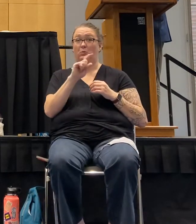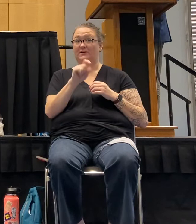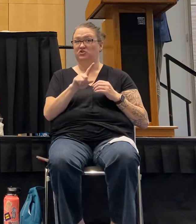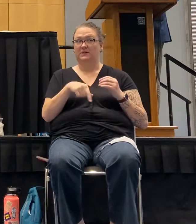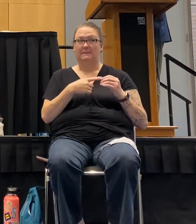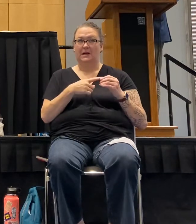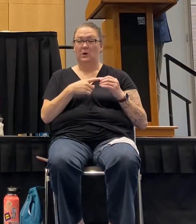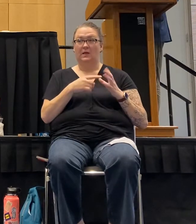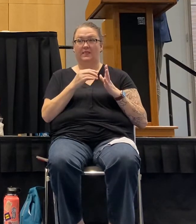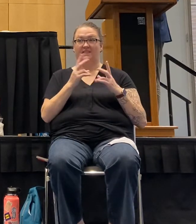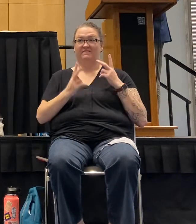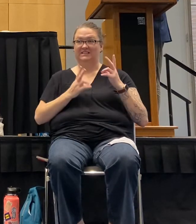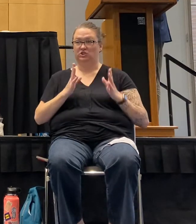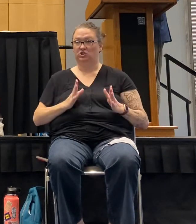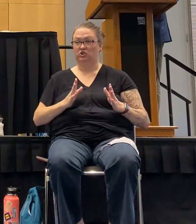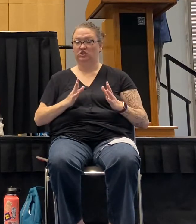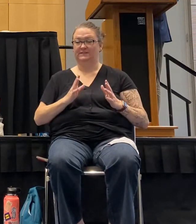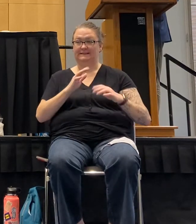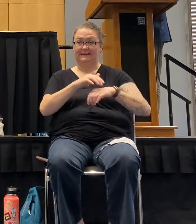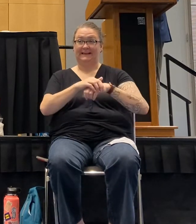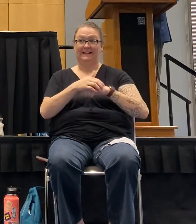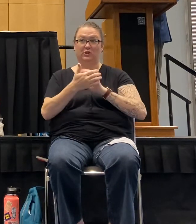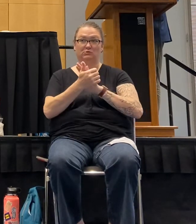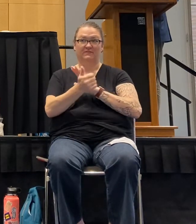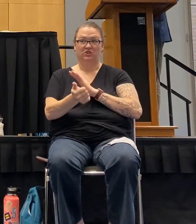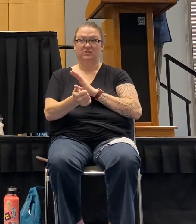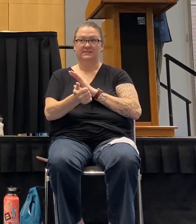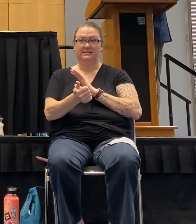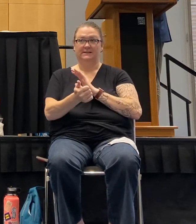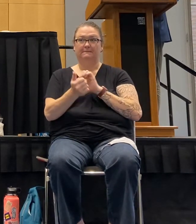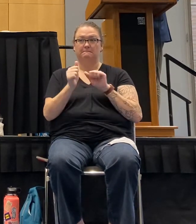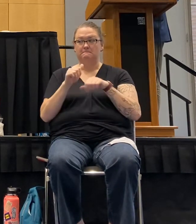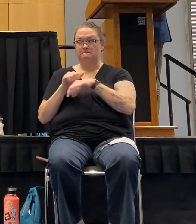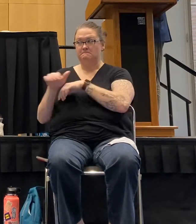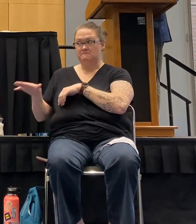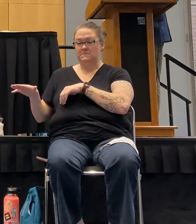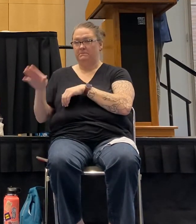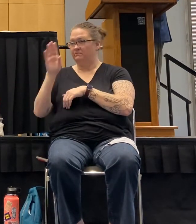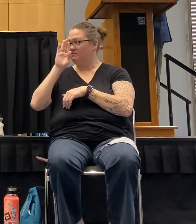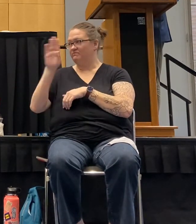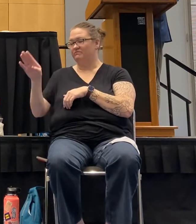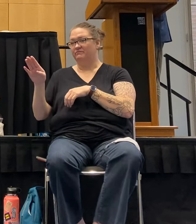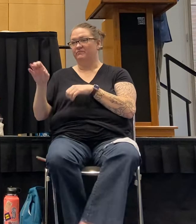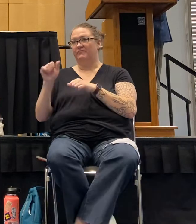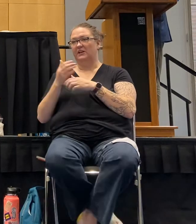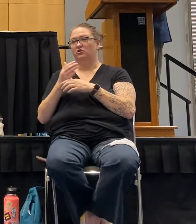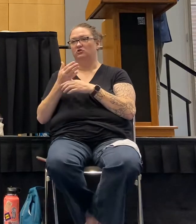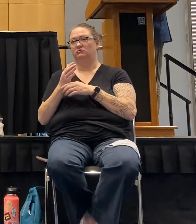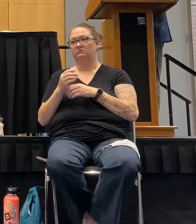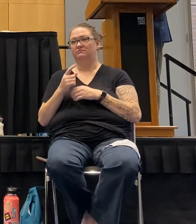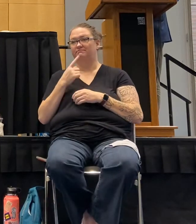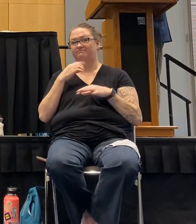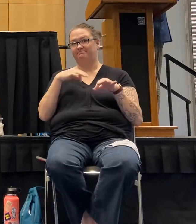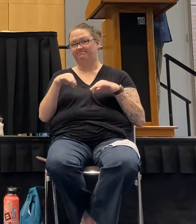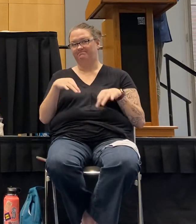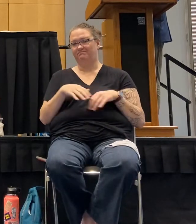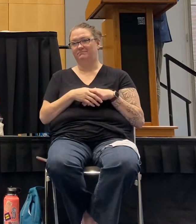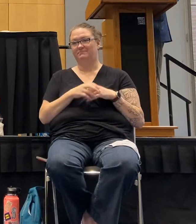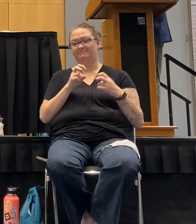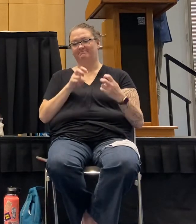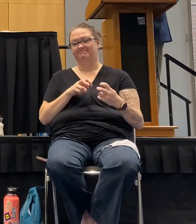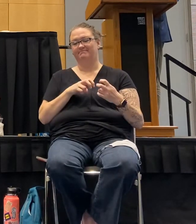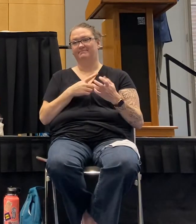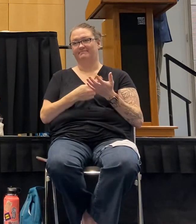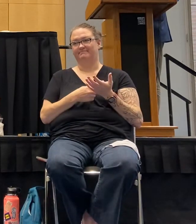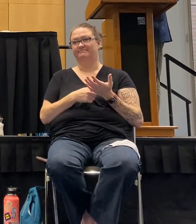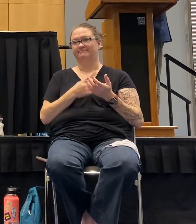questions about the visitor's English proficiency, we know that can be shared, and we can sit